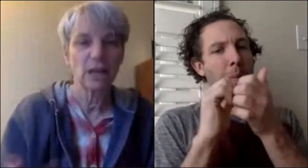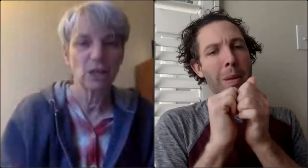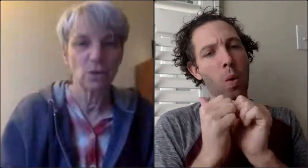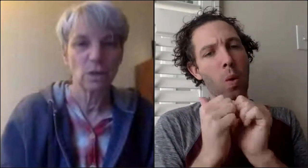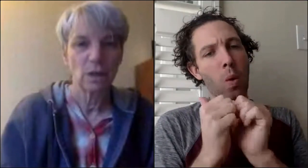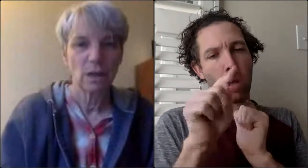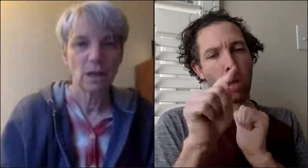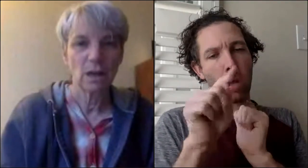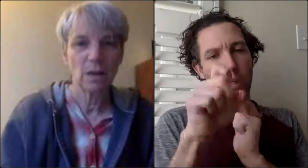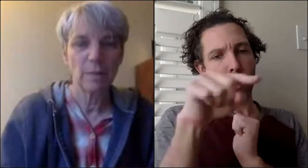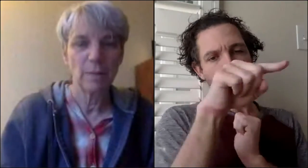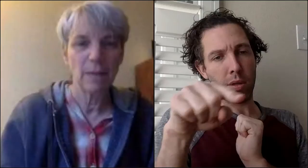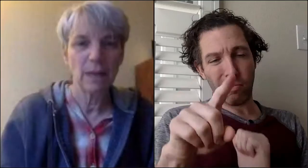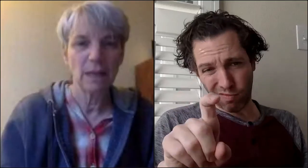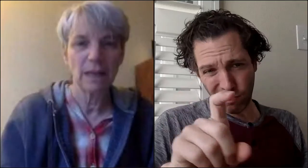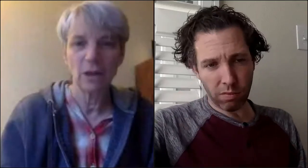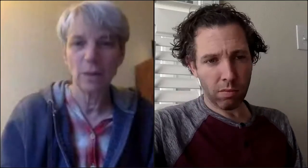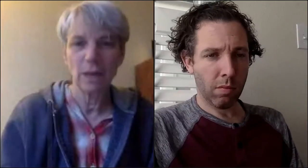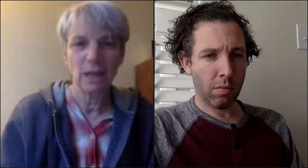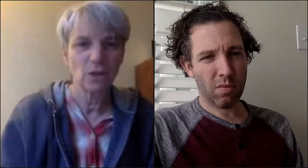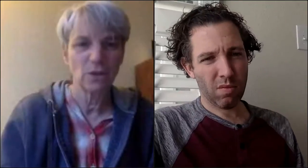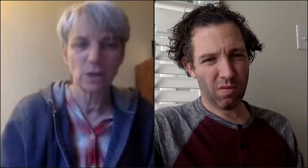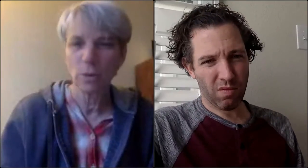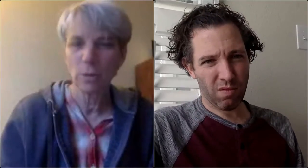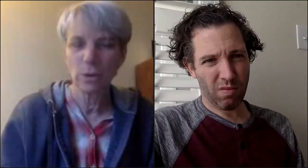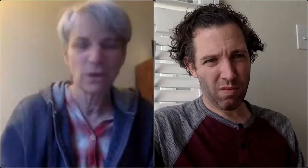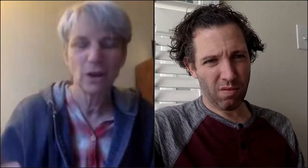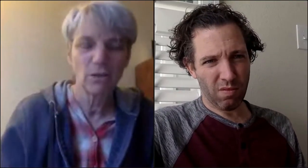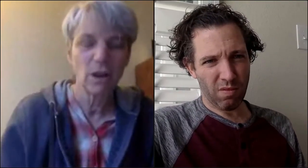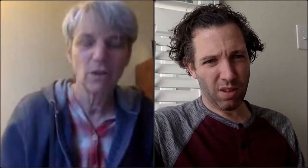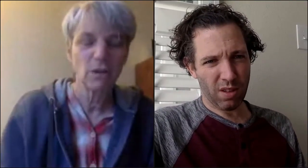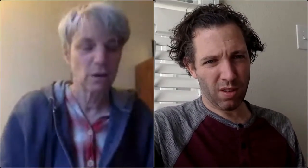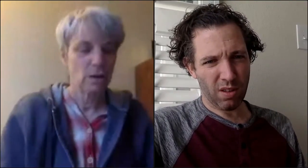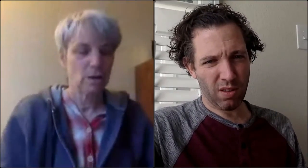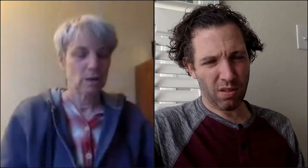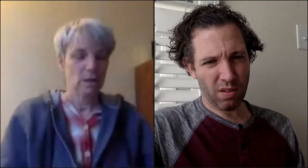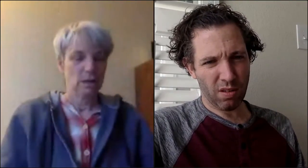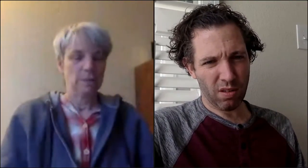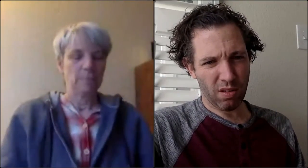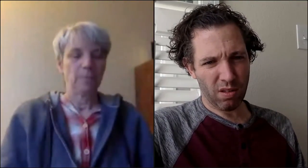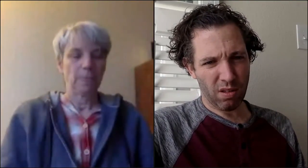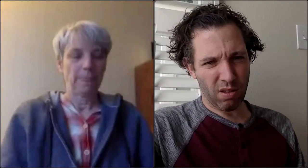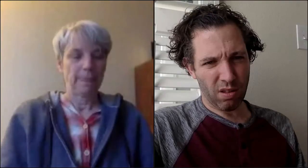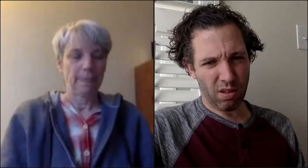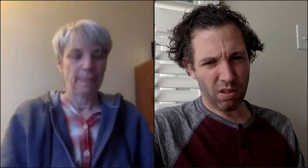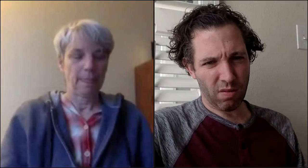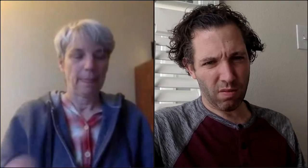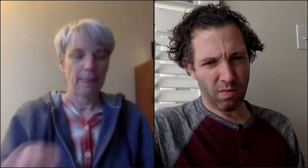issue. And maybe Lynette could be sort of a support person for her. I don't know. And can that happen though